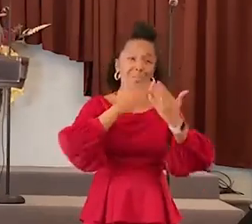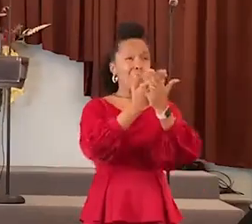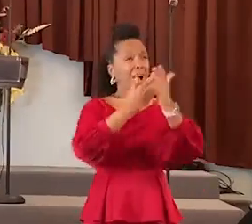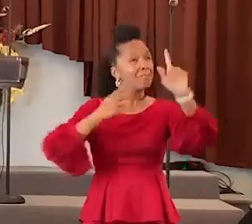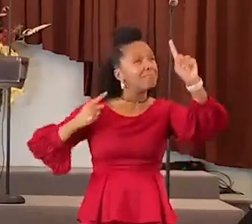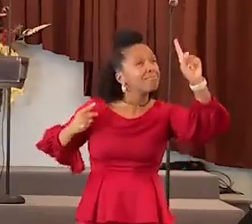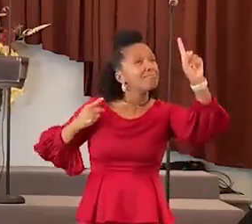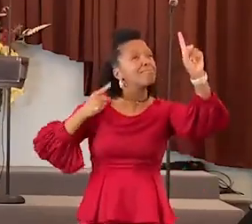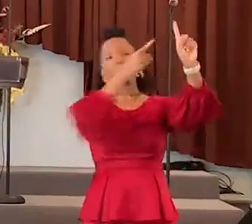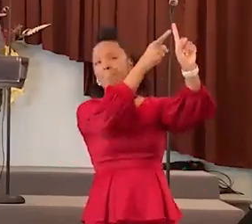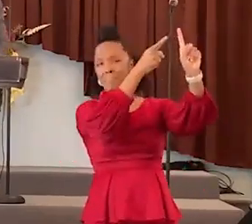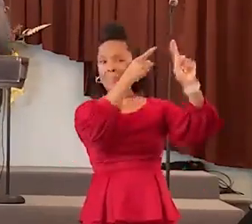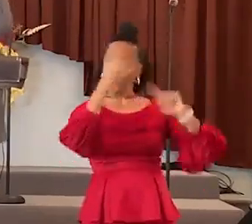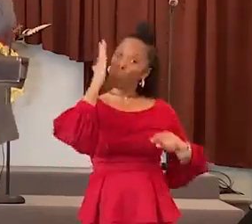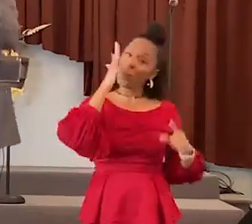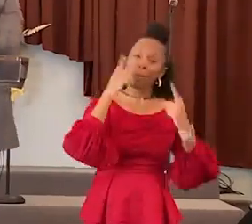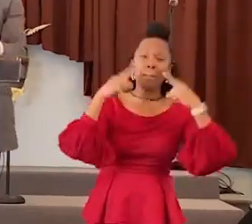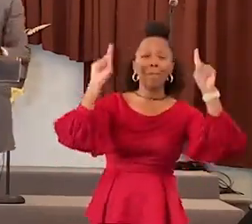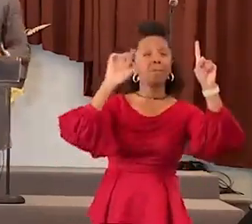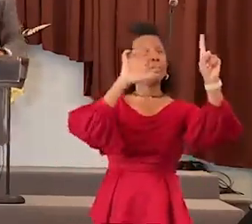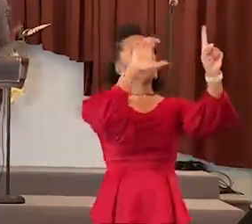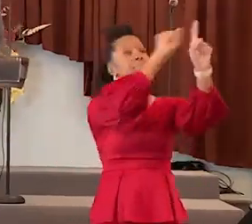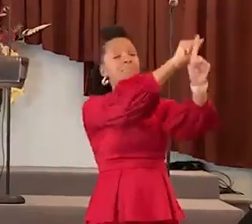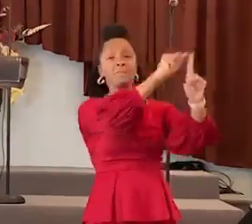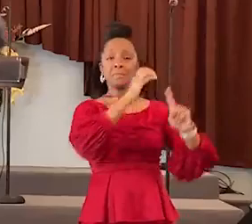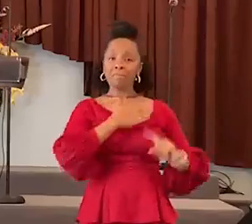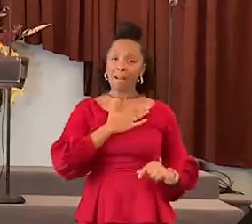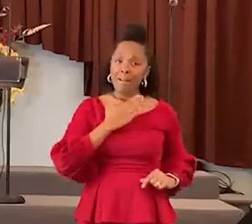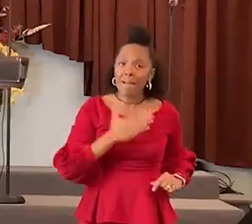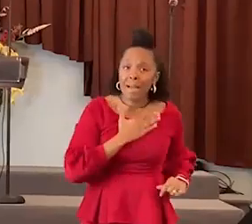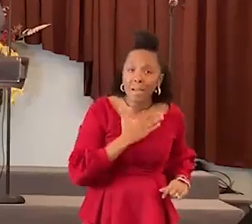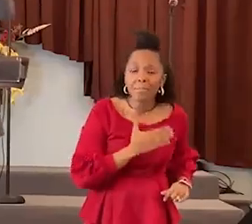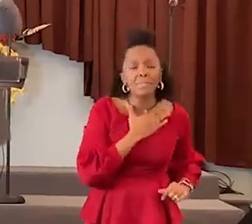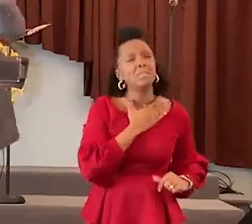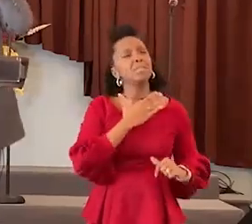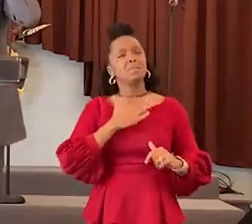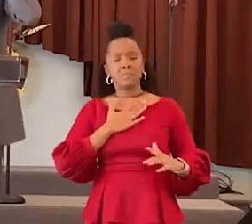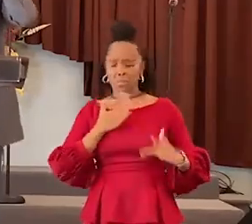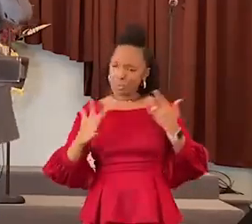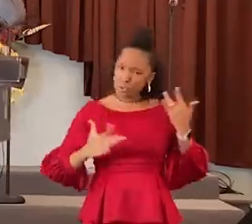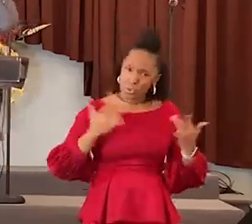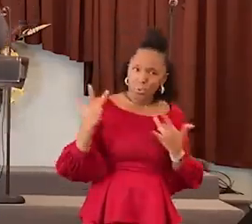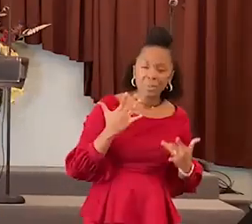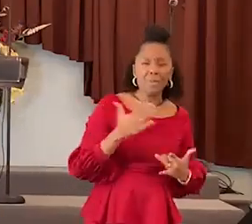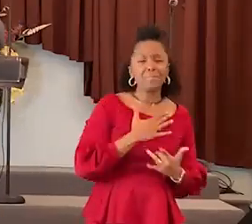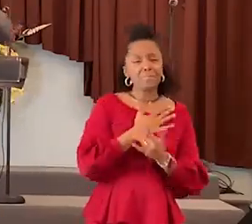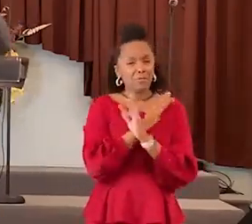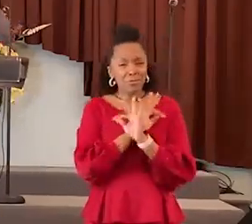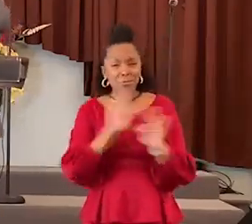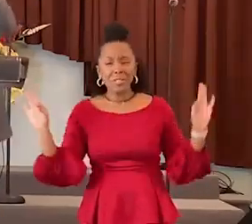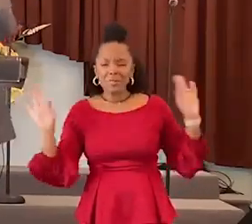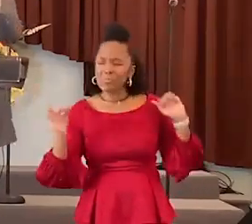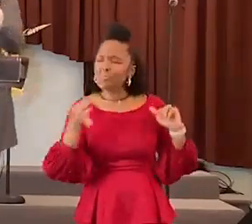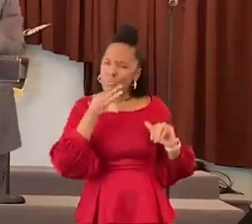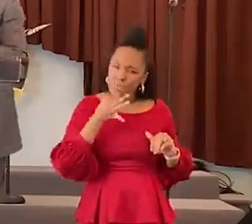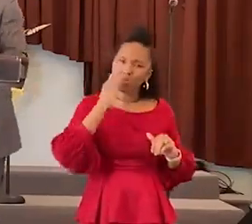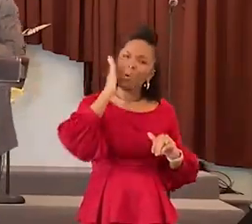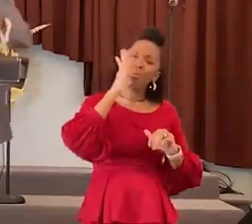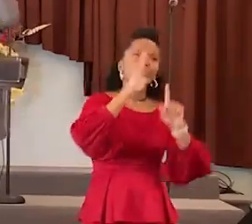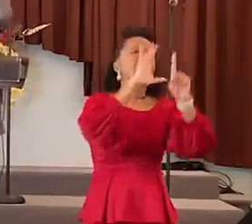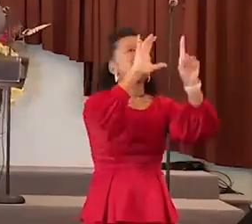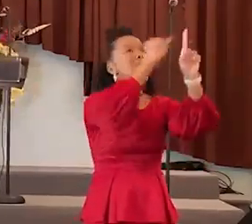my destination. I'm almost there to my happiness. I'm almost there to my joy, my freedom. I'm almost there to where God wants